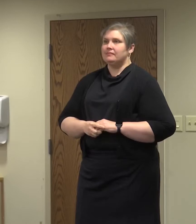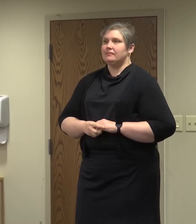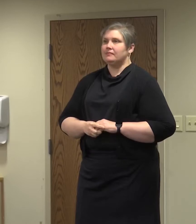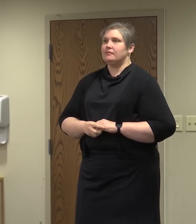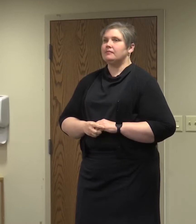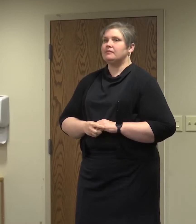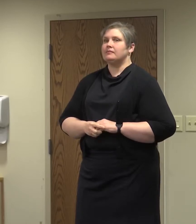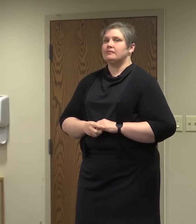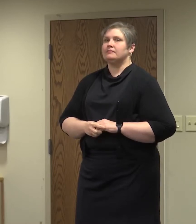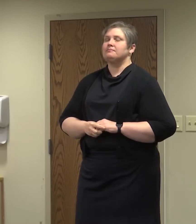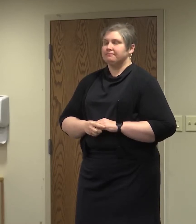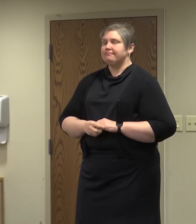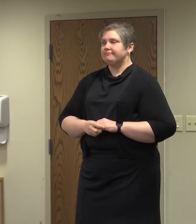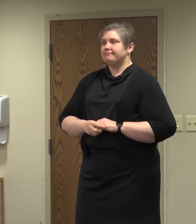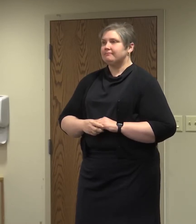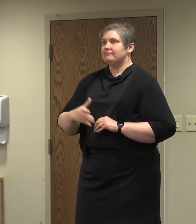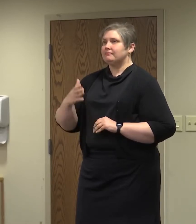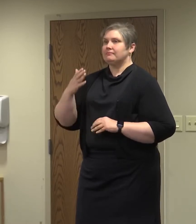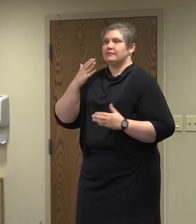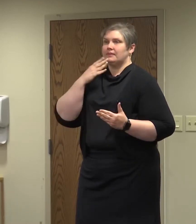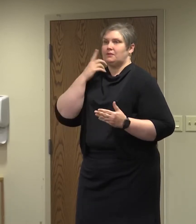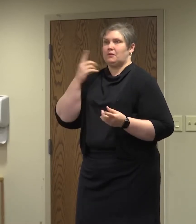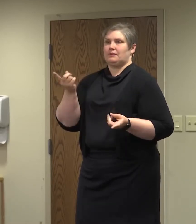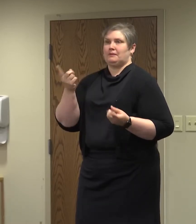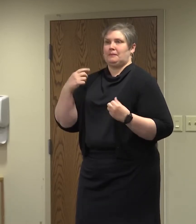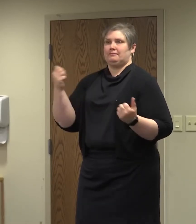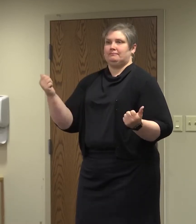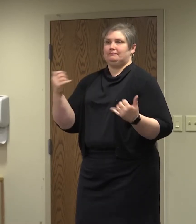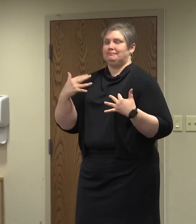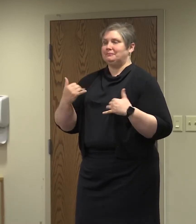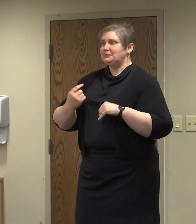So appreciate everyone being here today.